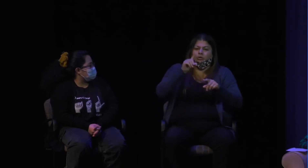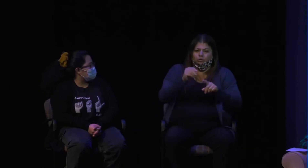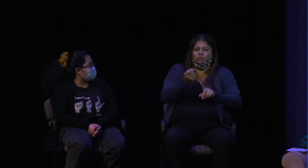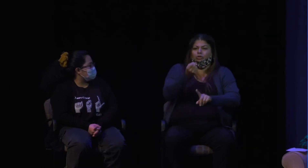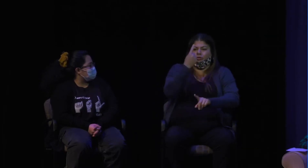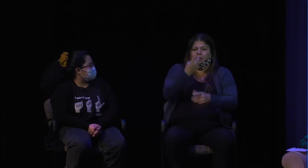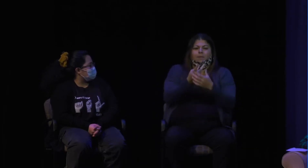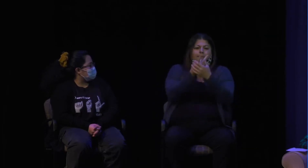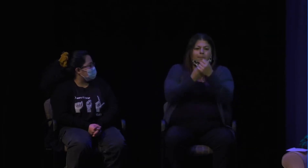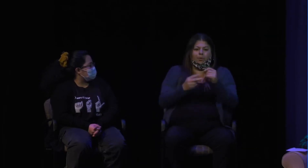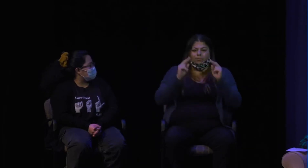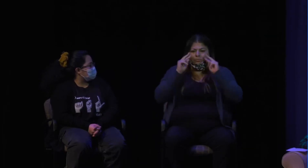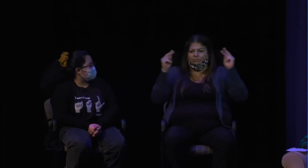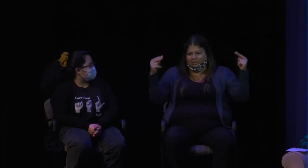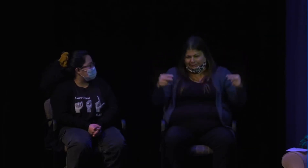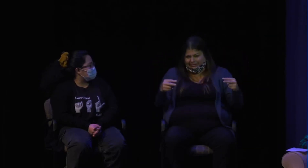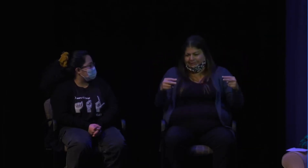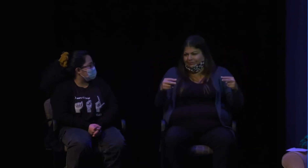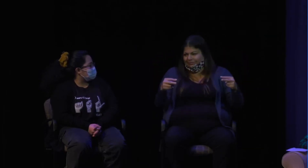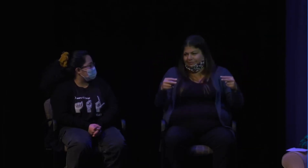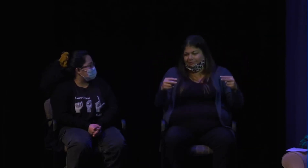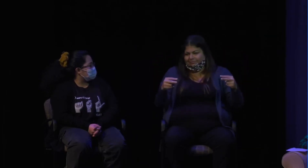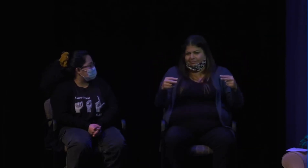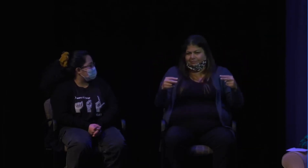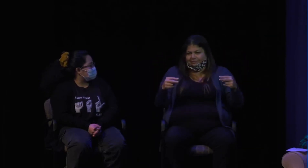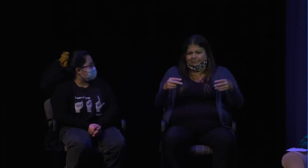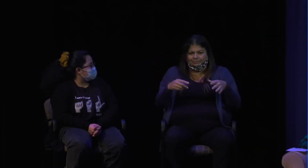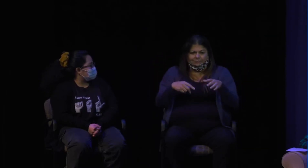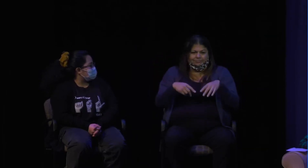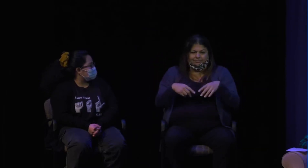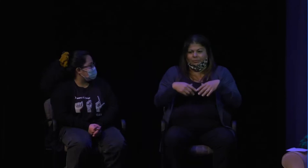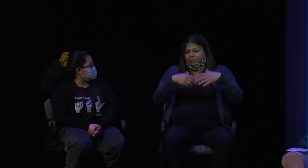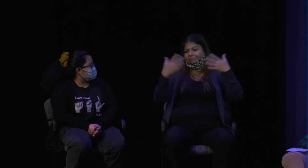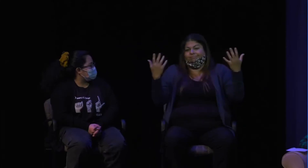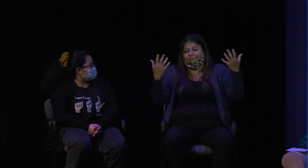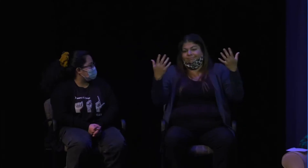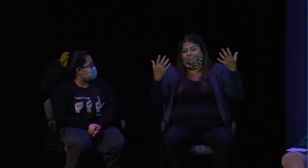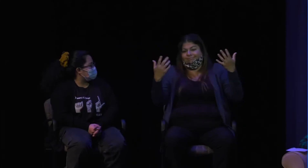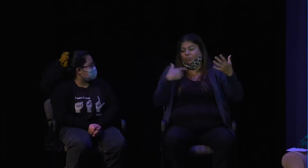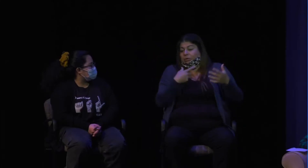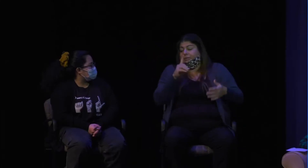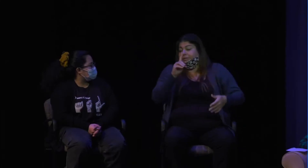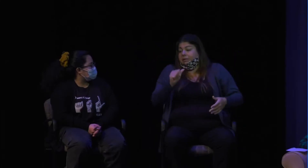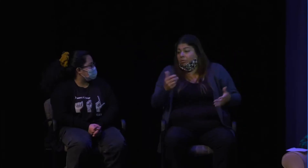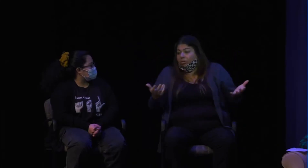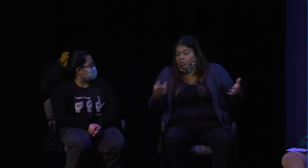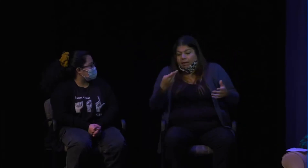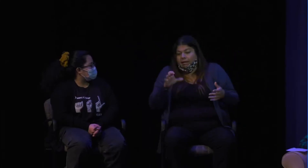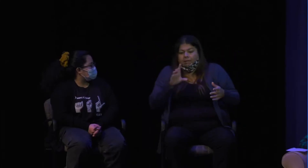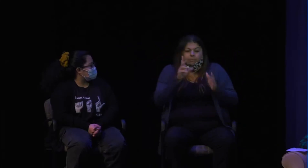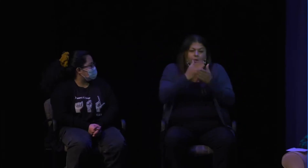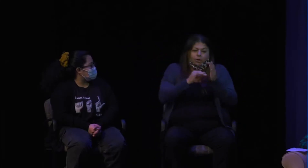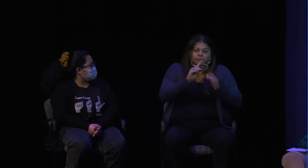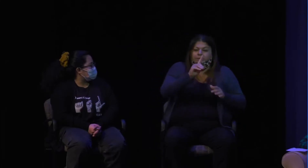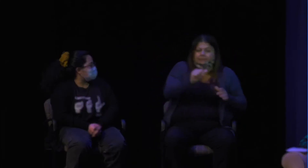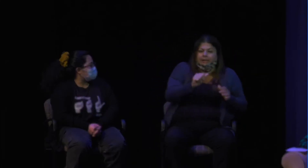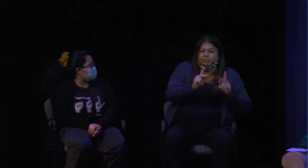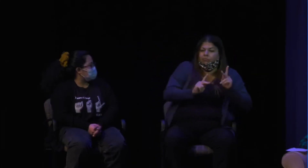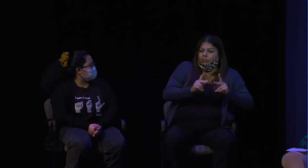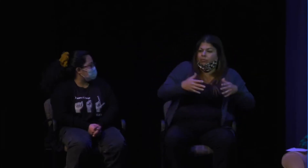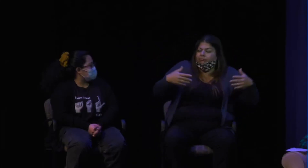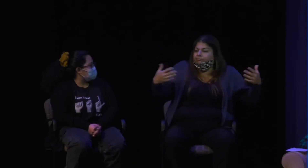So I do understand both perspectives, but